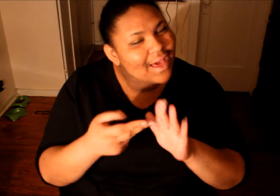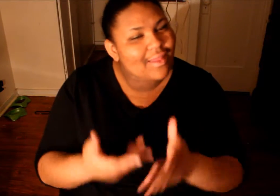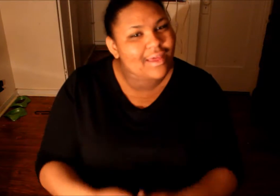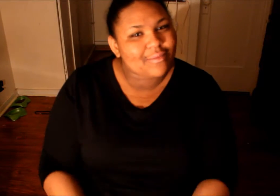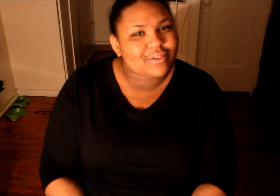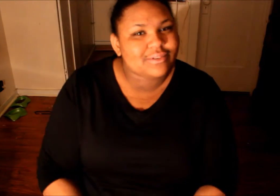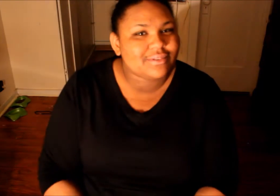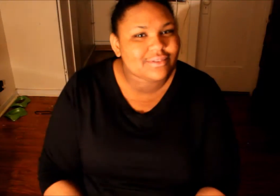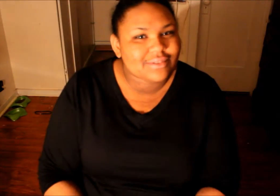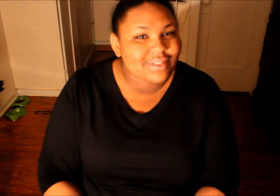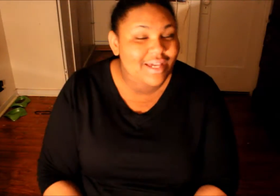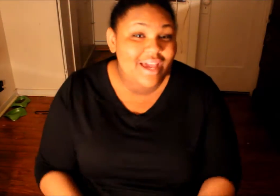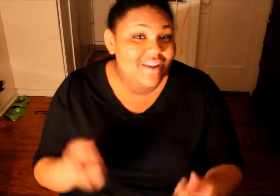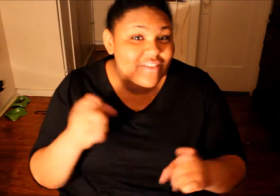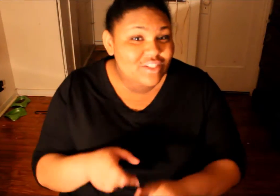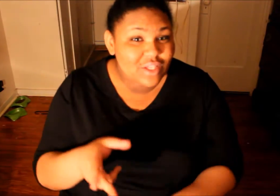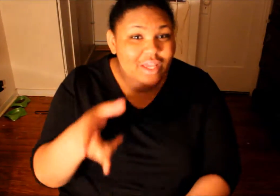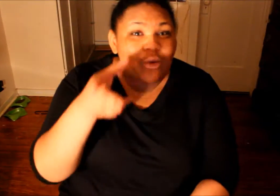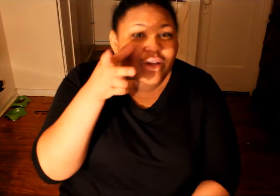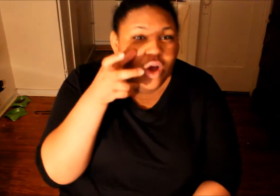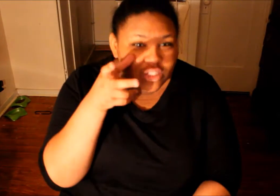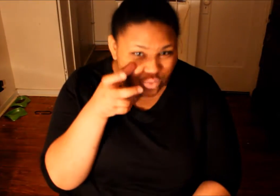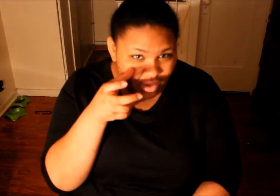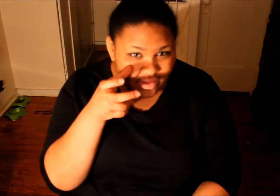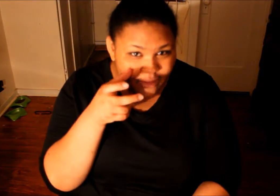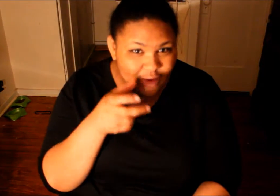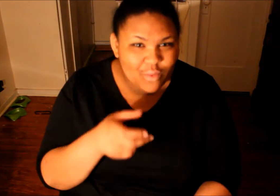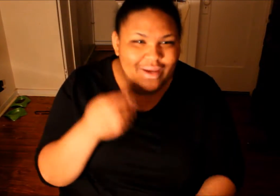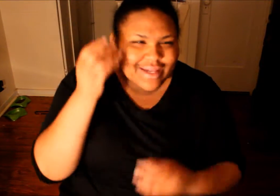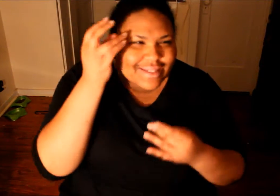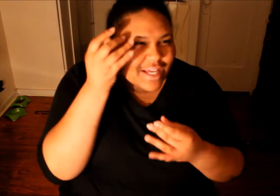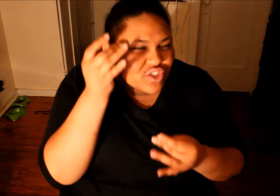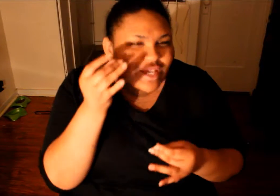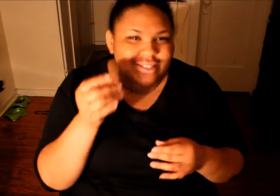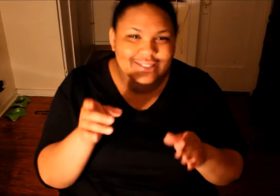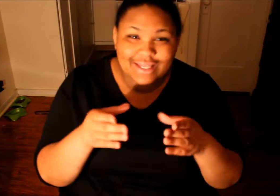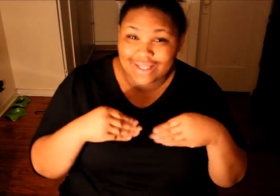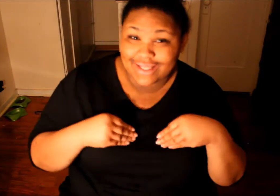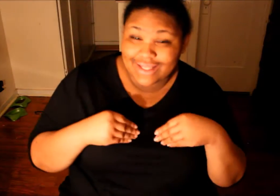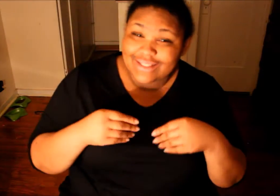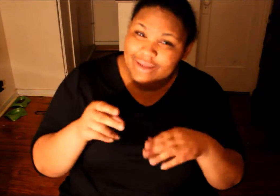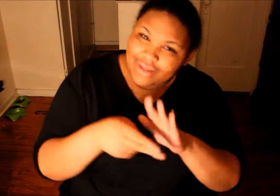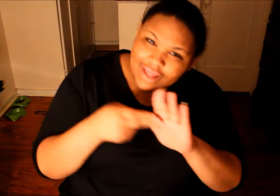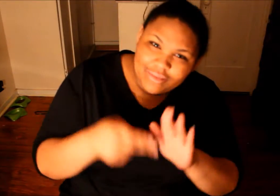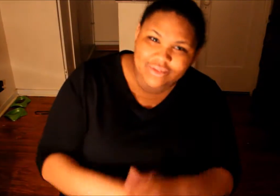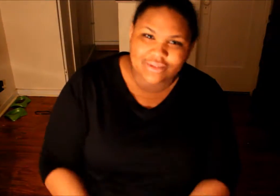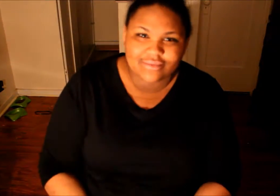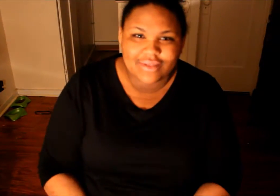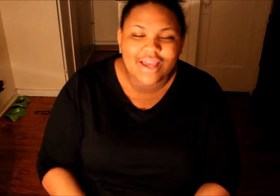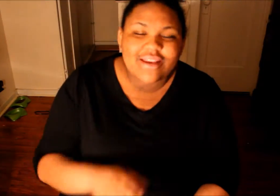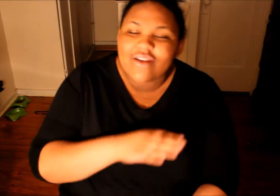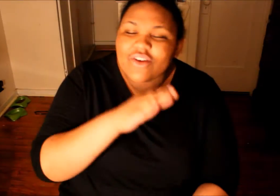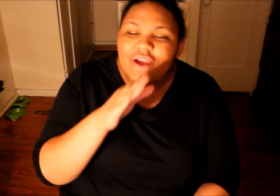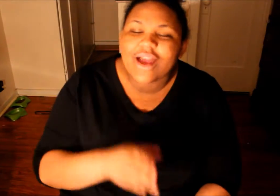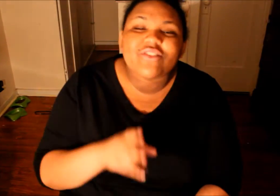labels, and eventually we all swallow them. We digest and accept the labels, never ever doubting